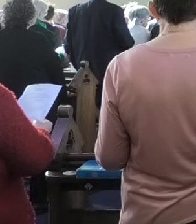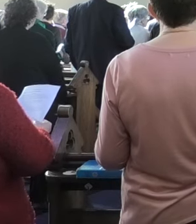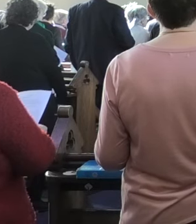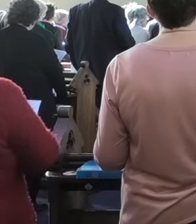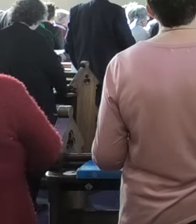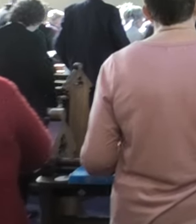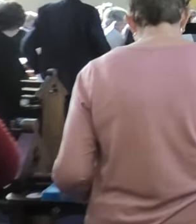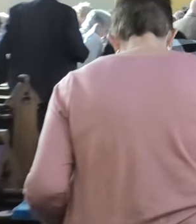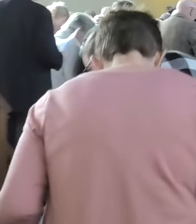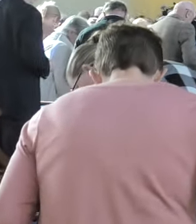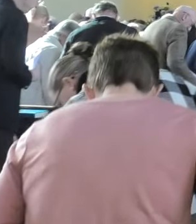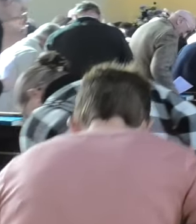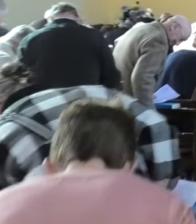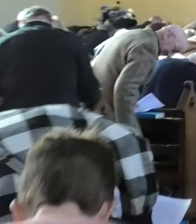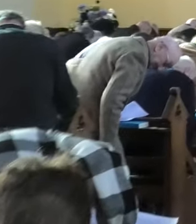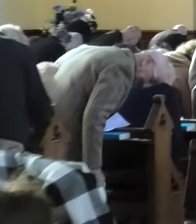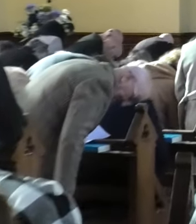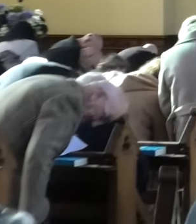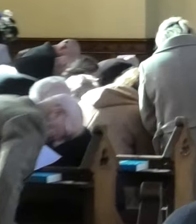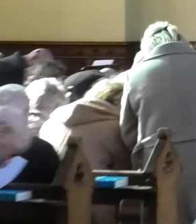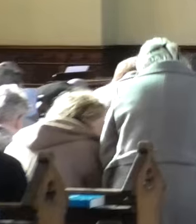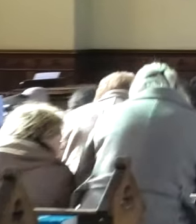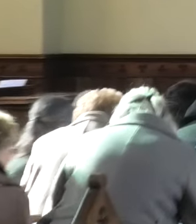Thank you. Please have a seat.